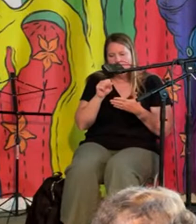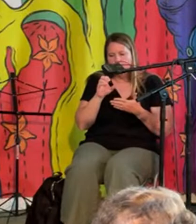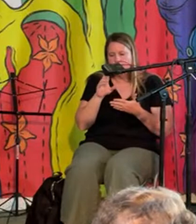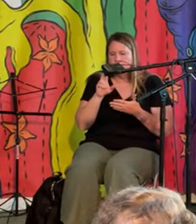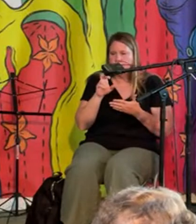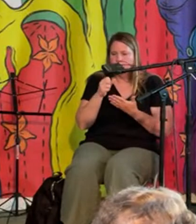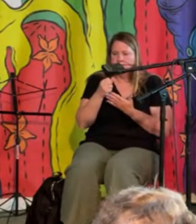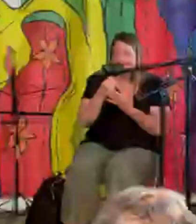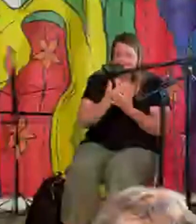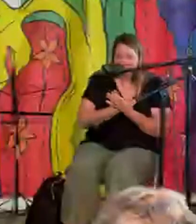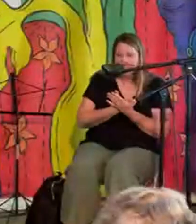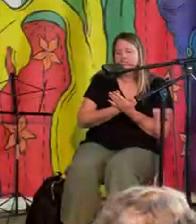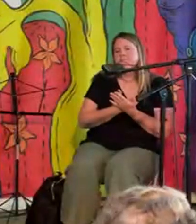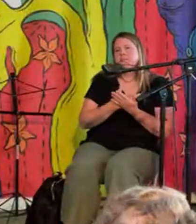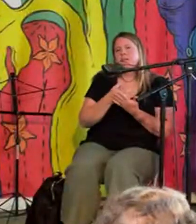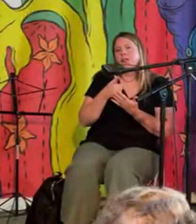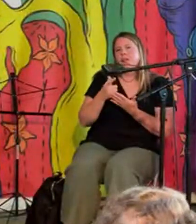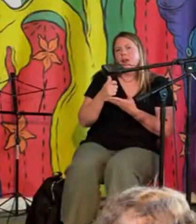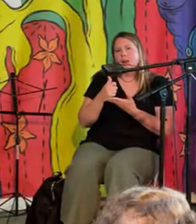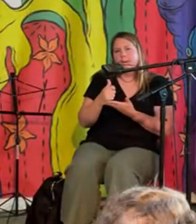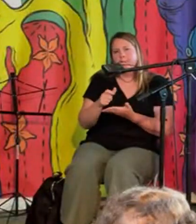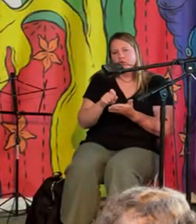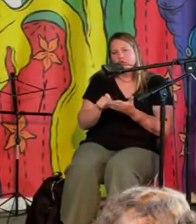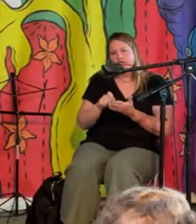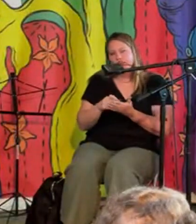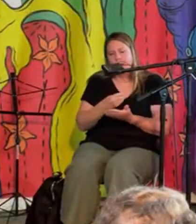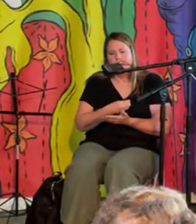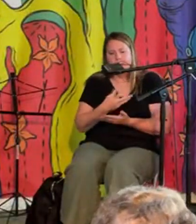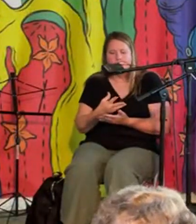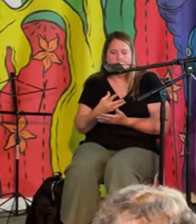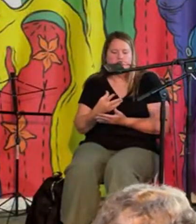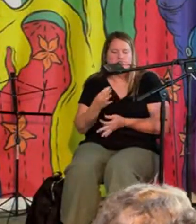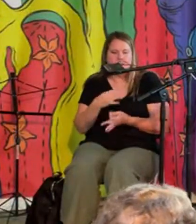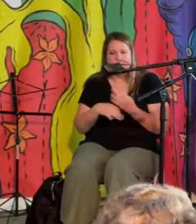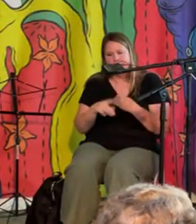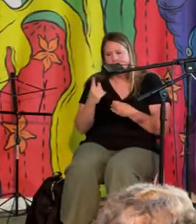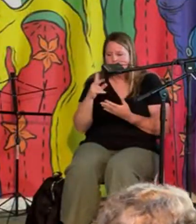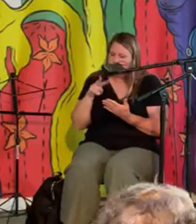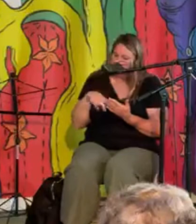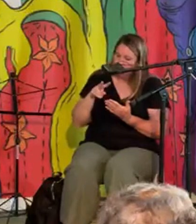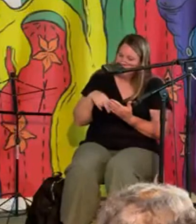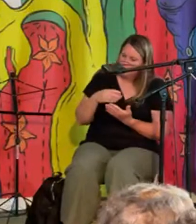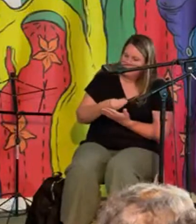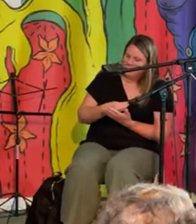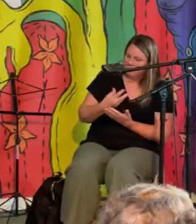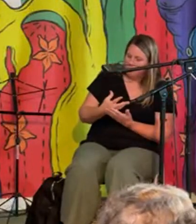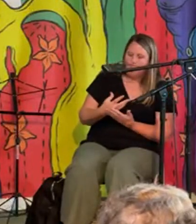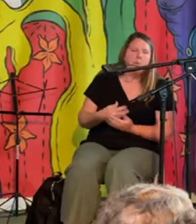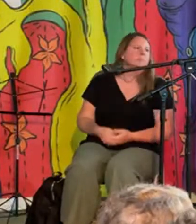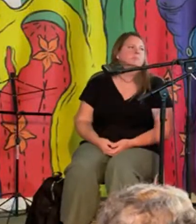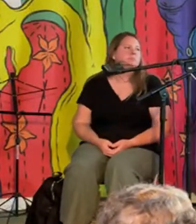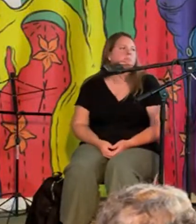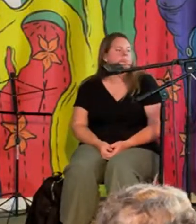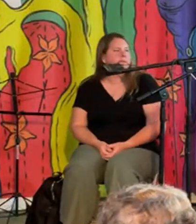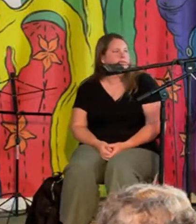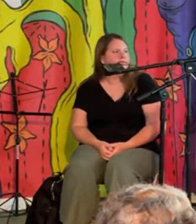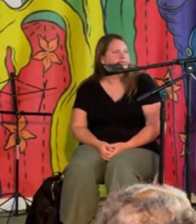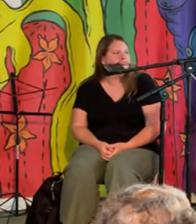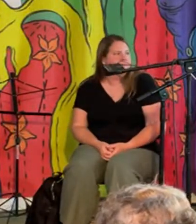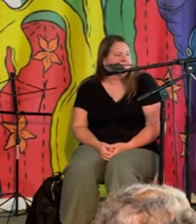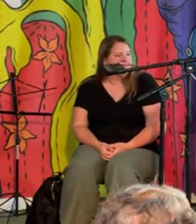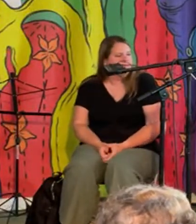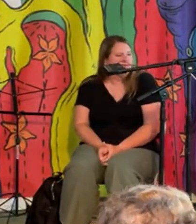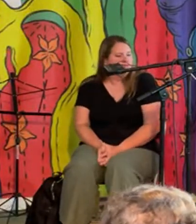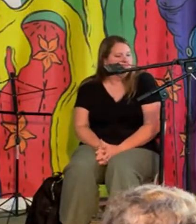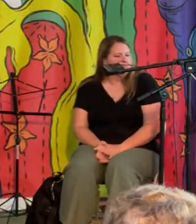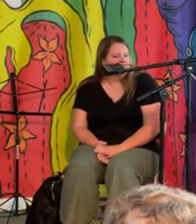anything like that that help you write poetry? So, what other genres do you read? What other books specifically